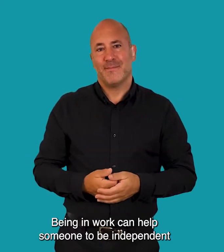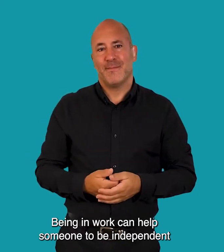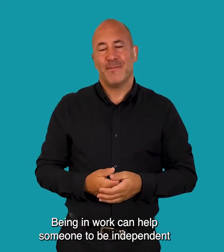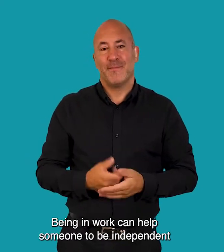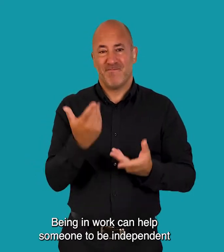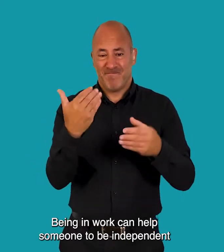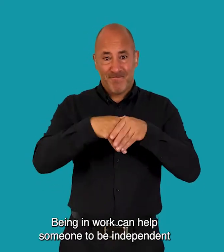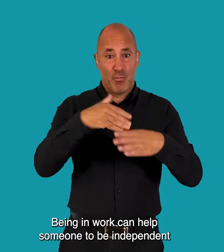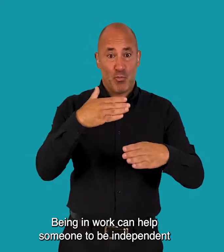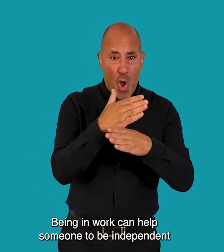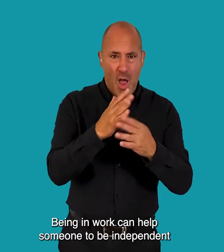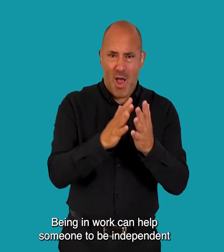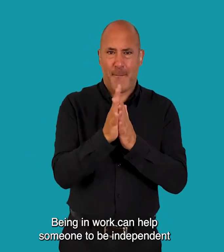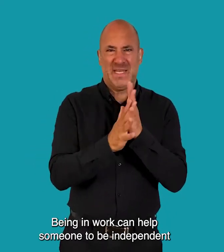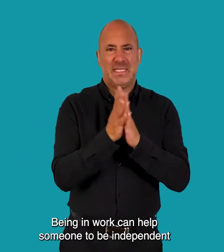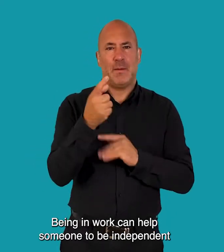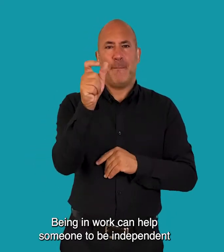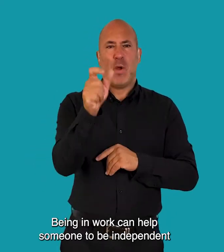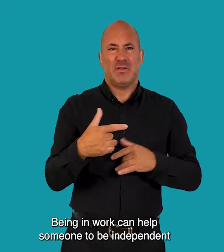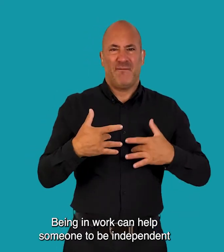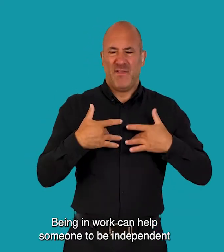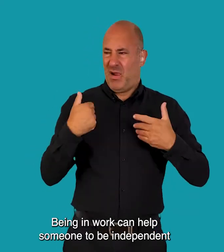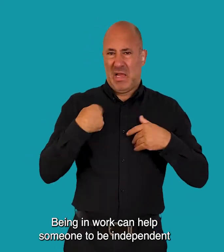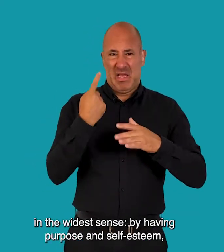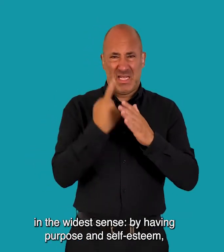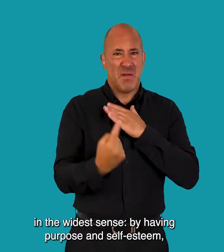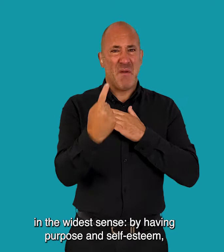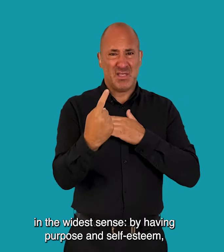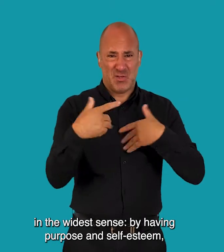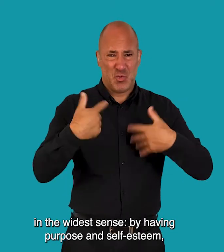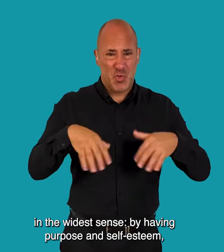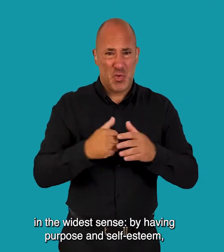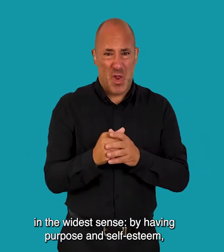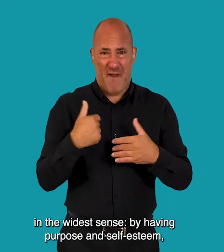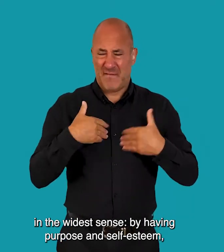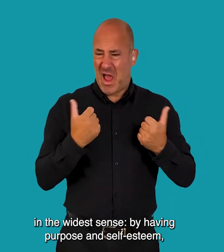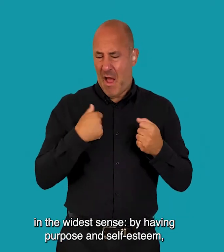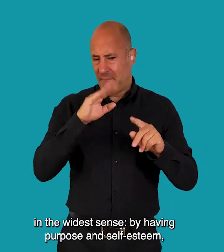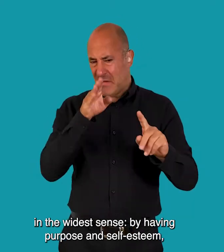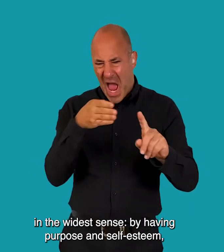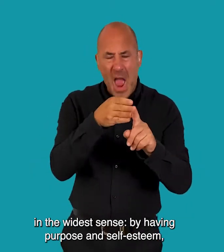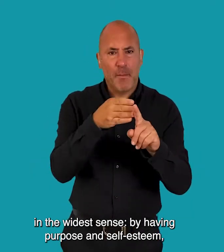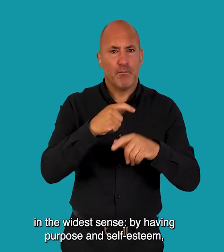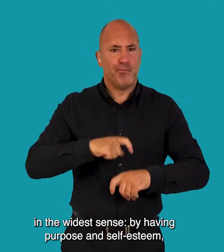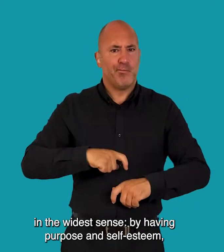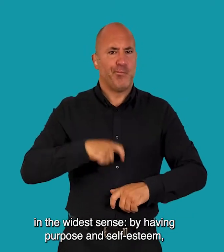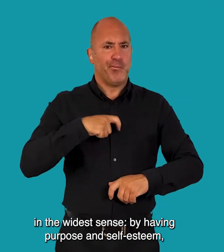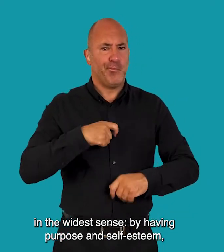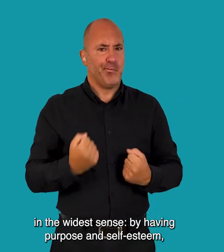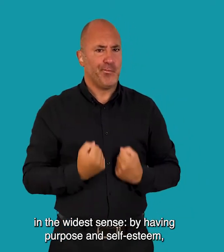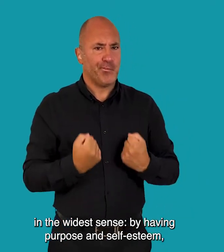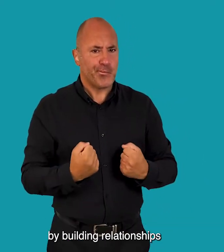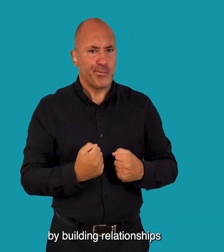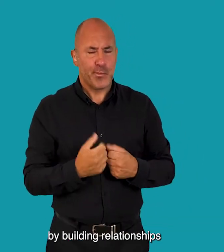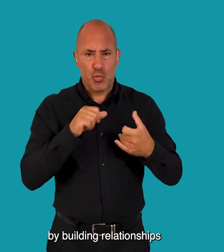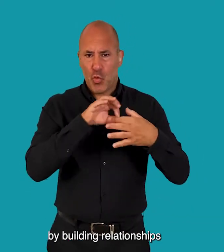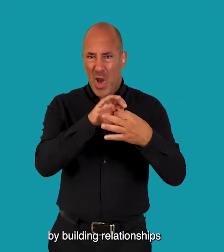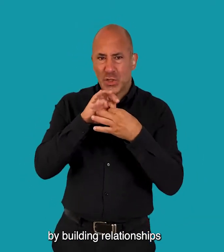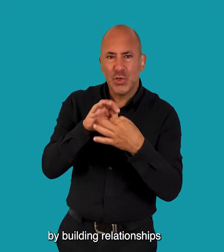in work can help someone to be independent in the wider sense by having purpose and self-esteem, by building